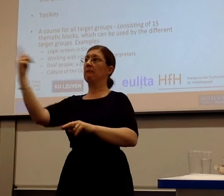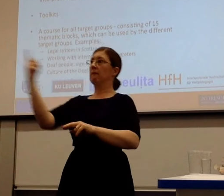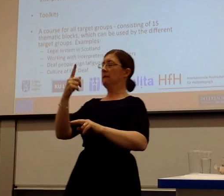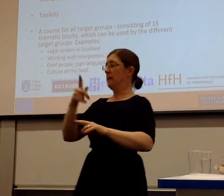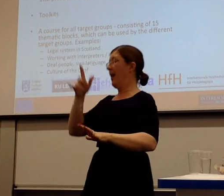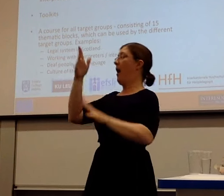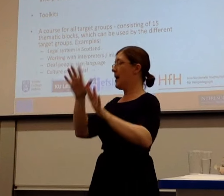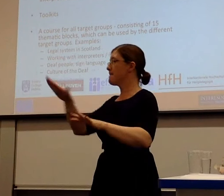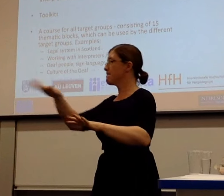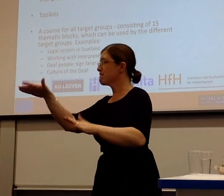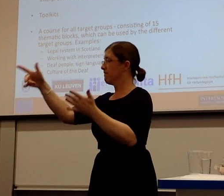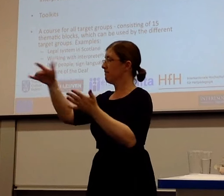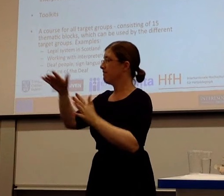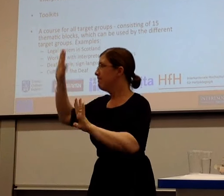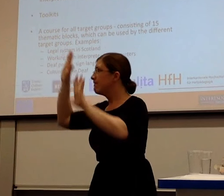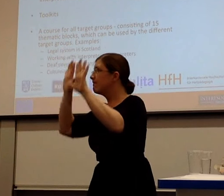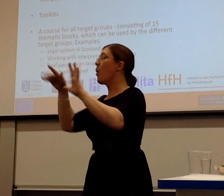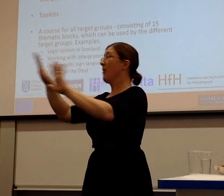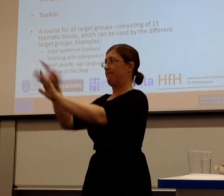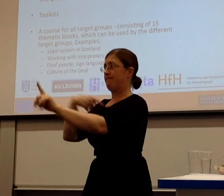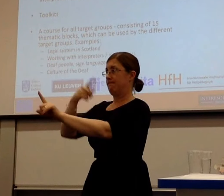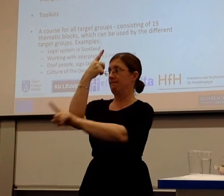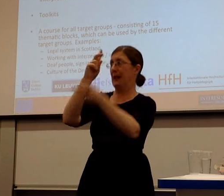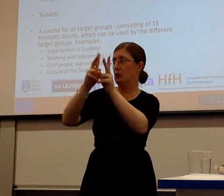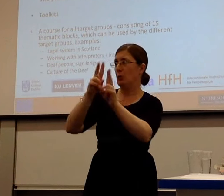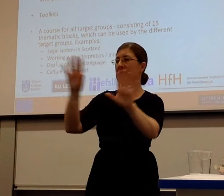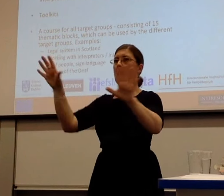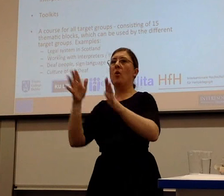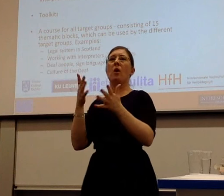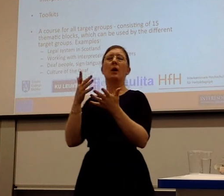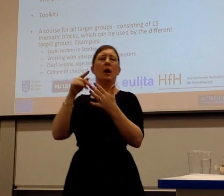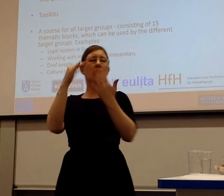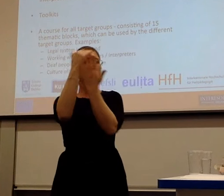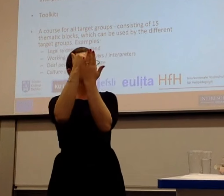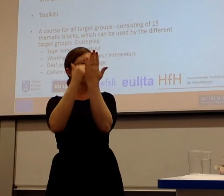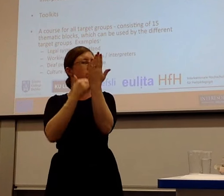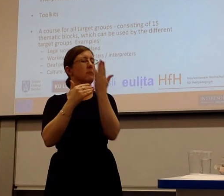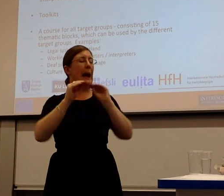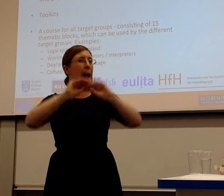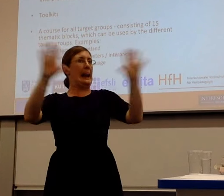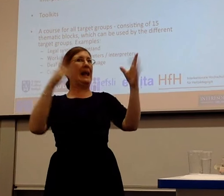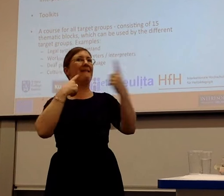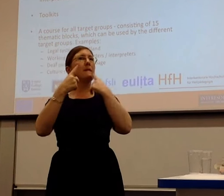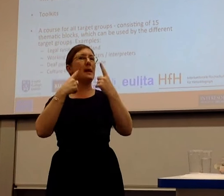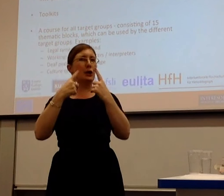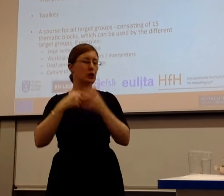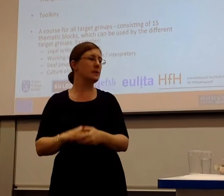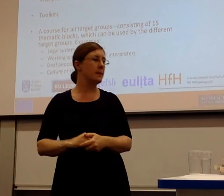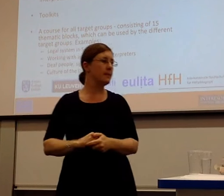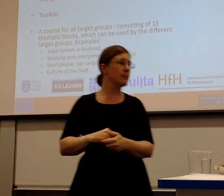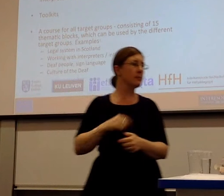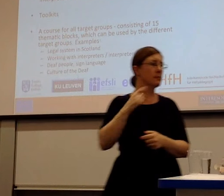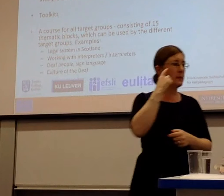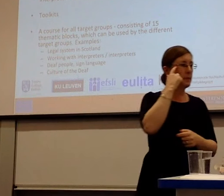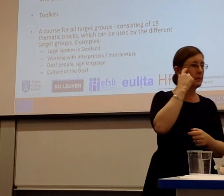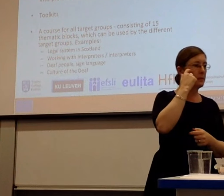to communicate with a deaf person. So be able to communicate through gesture, then with a qualified interpreter, and